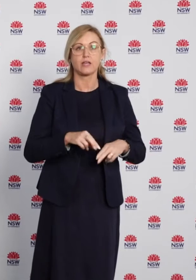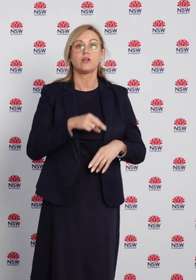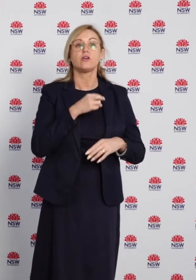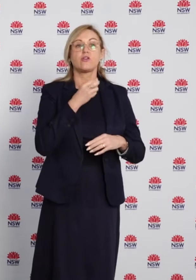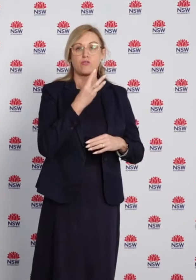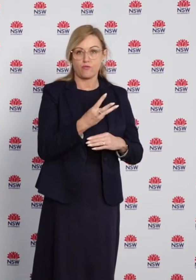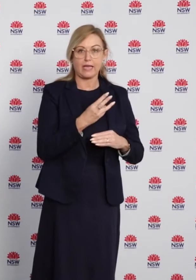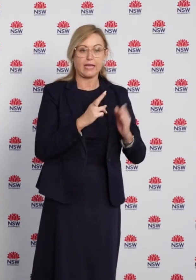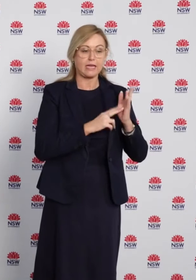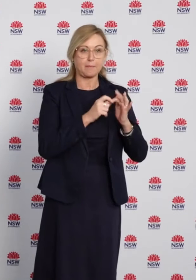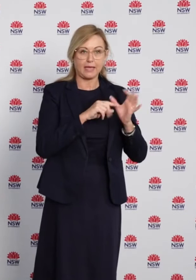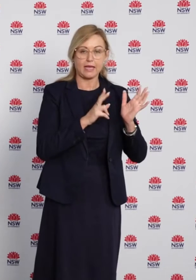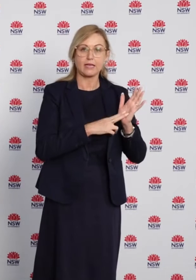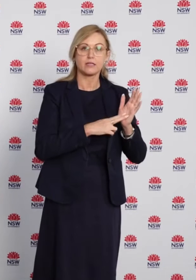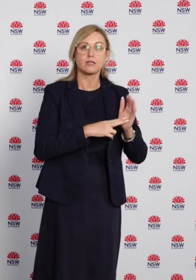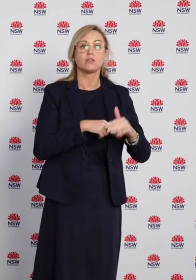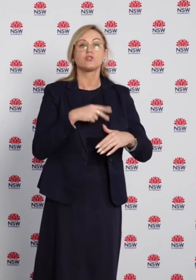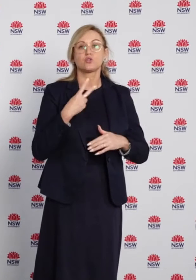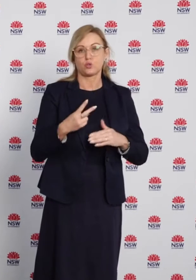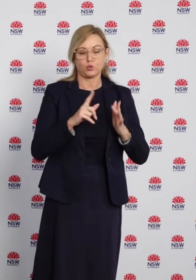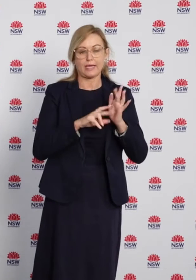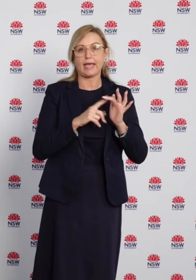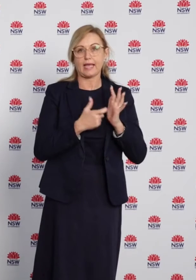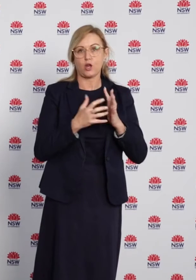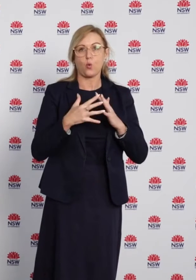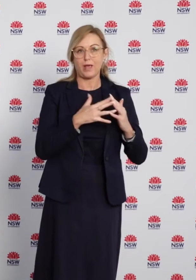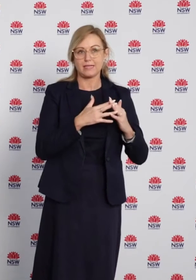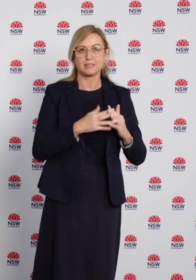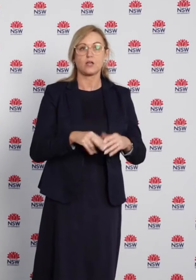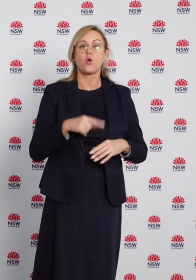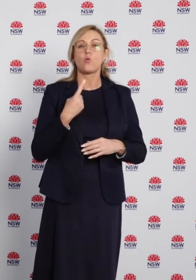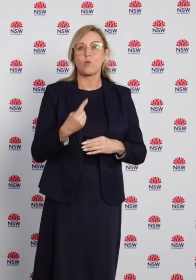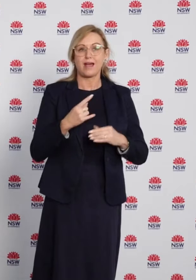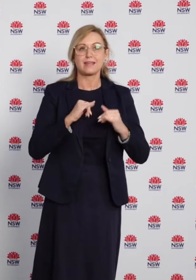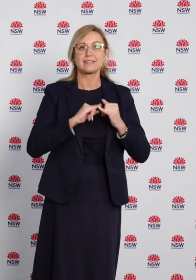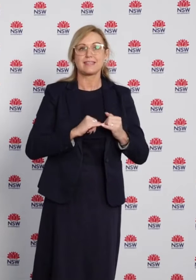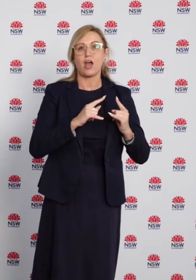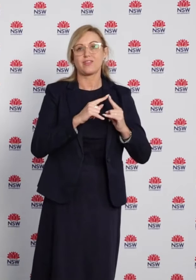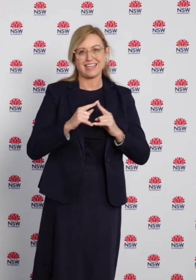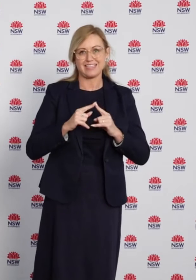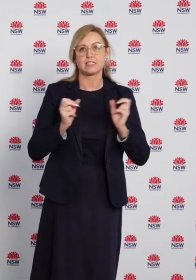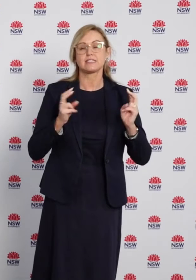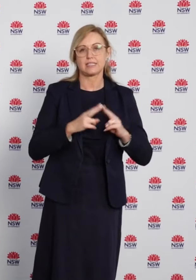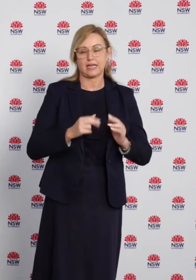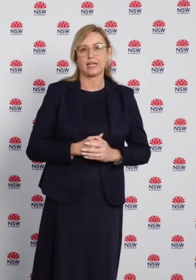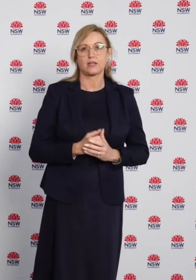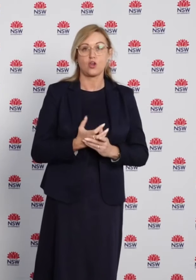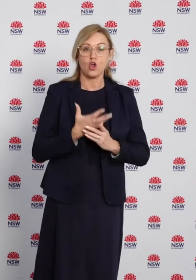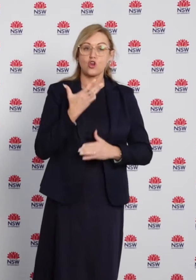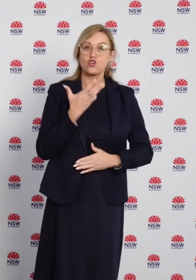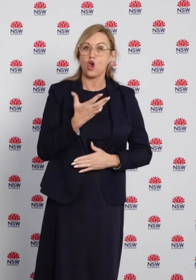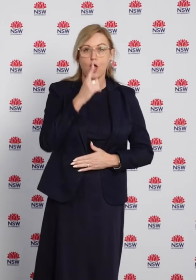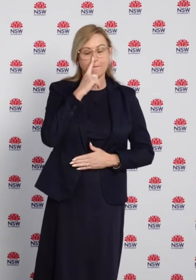Mountains, 2 are from Sydney's inner west, and 1 person was from southeastern Sydney. 9 of the people who died were